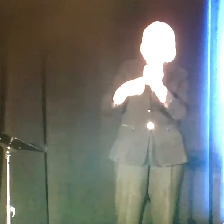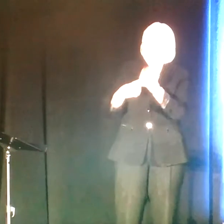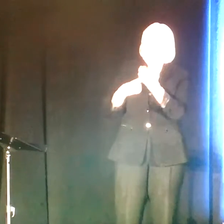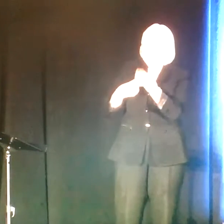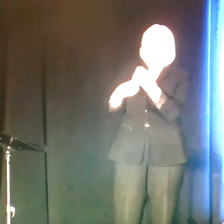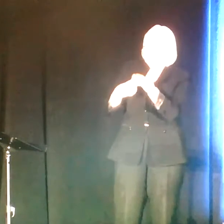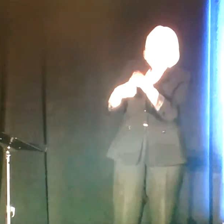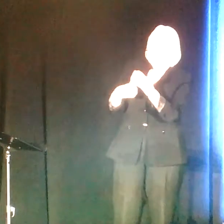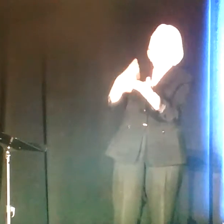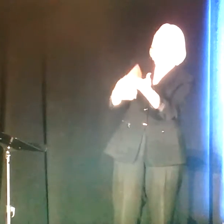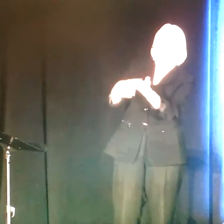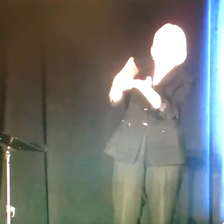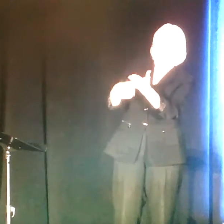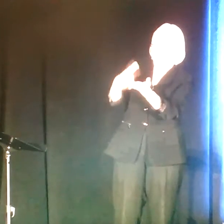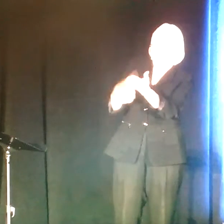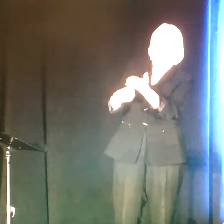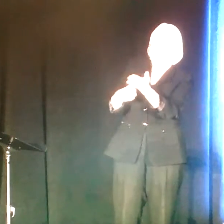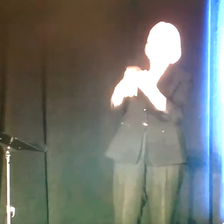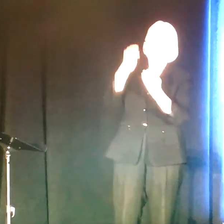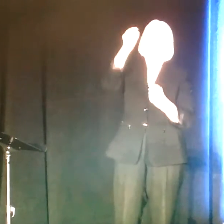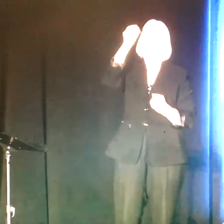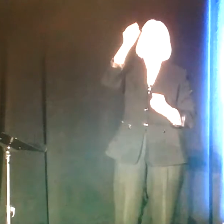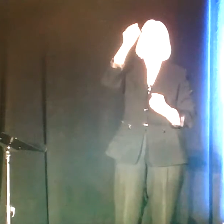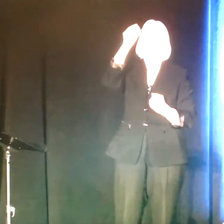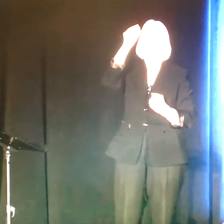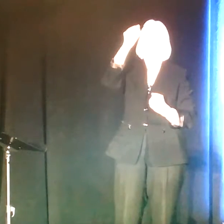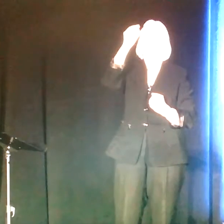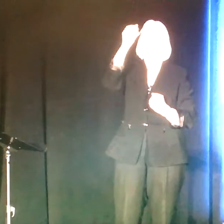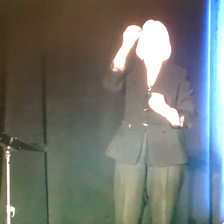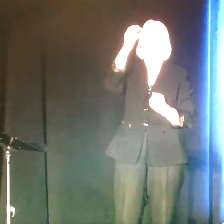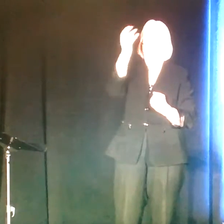is how interpreters share and discuss what they're thinking.